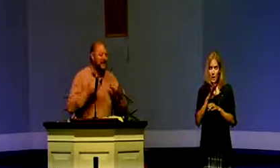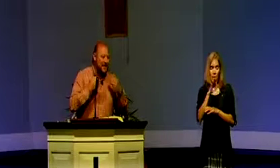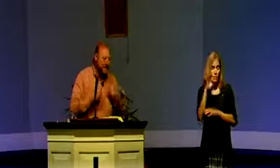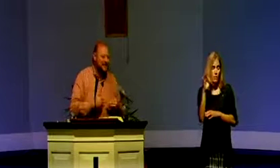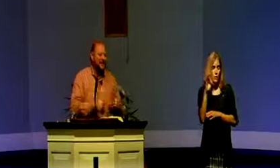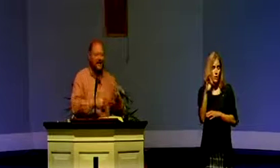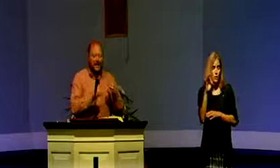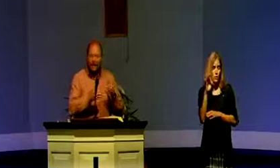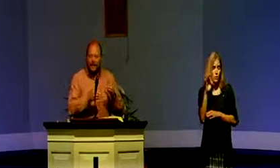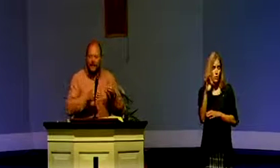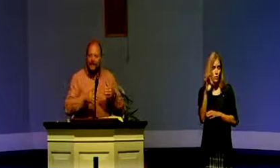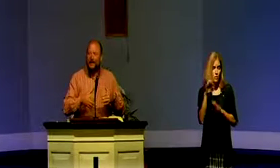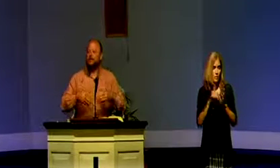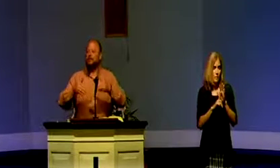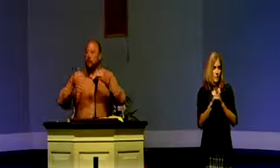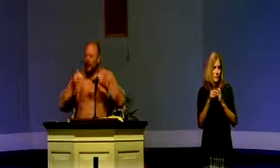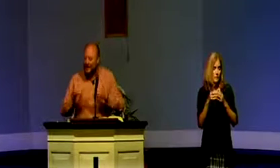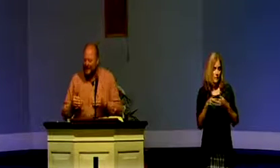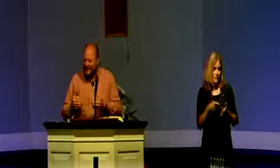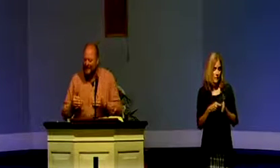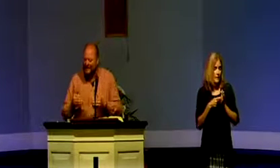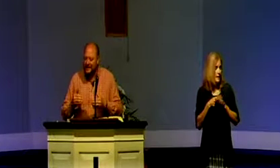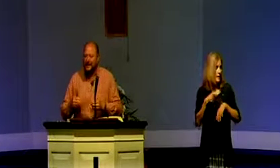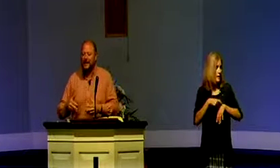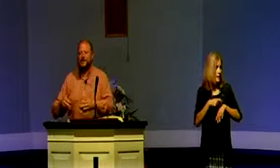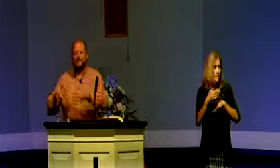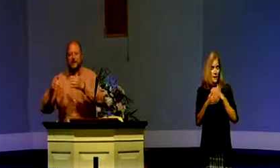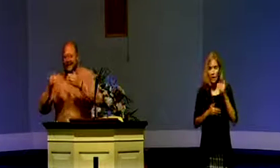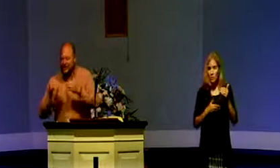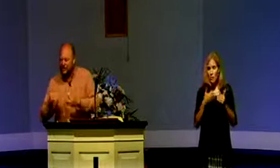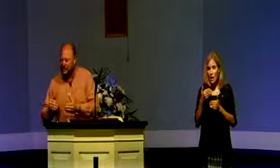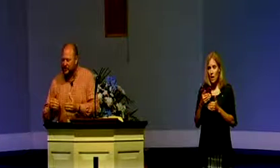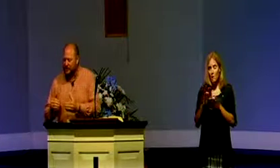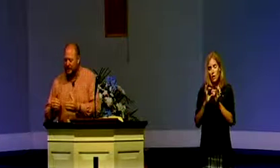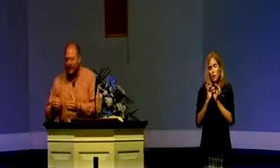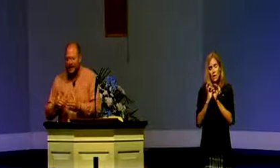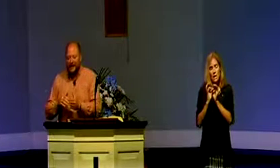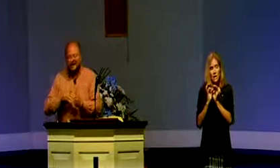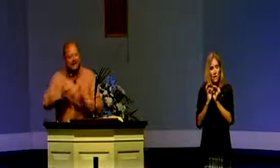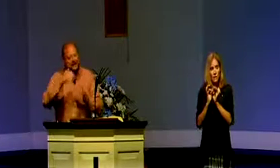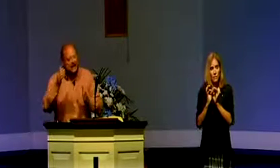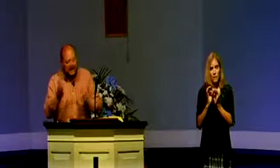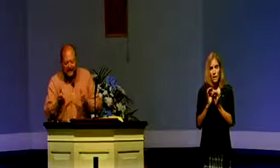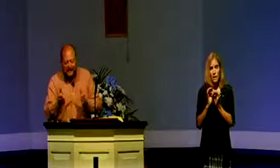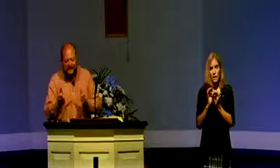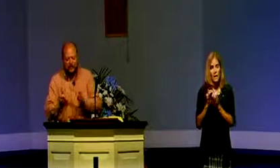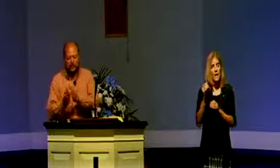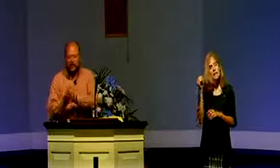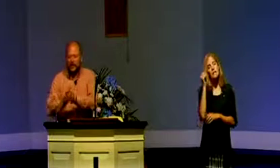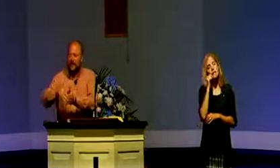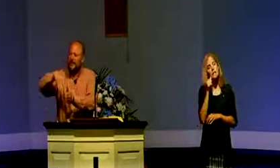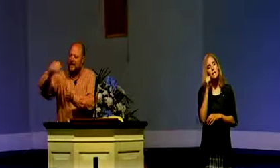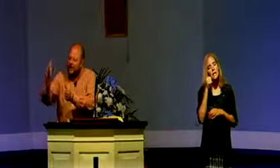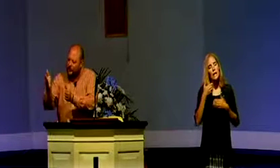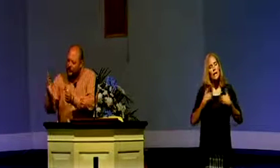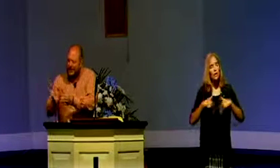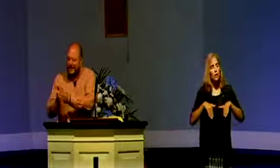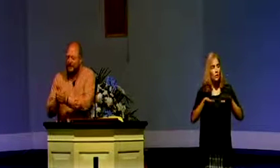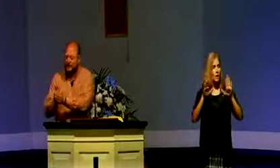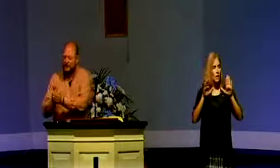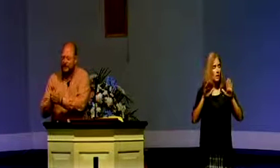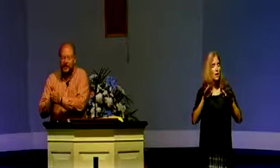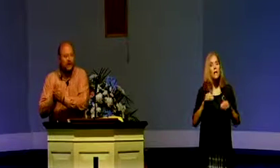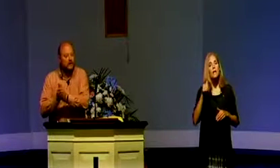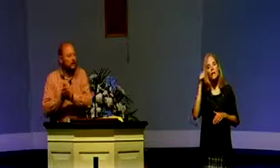growth takes time. It's a process. It's relationship. It's a daily surrender, and then another